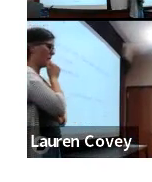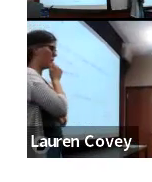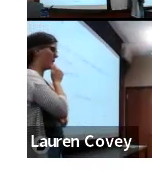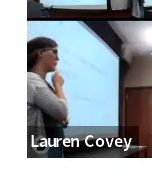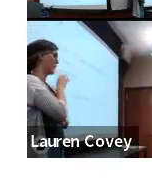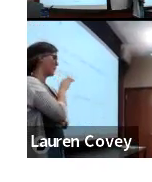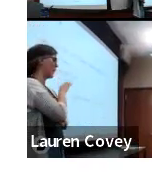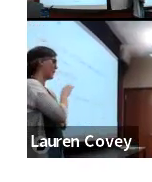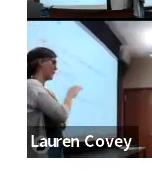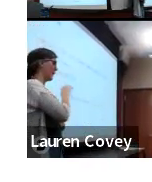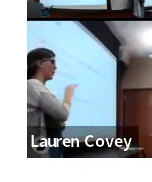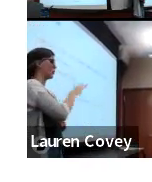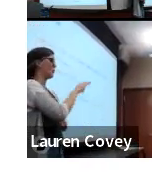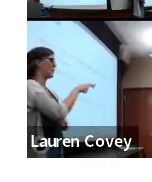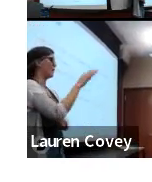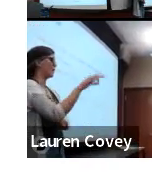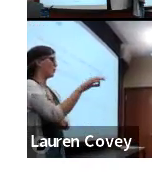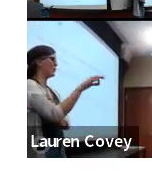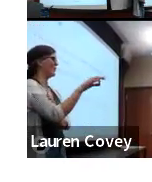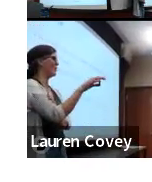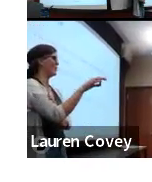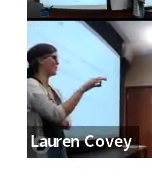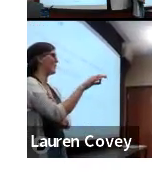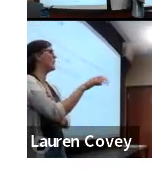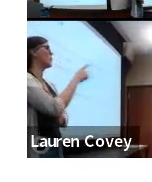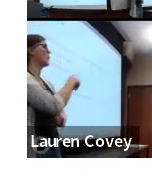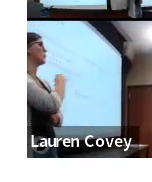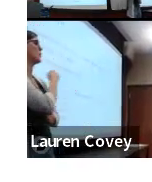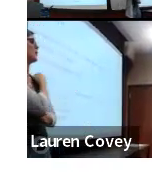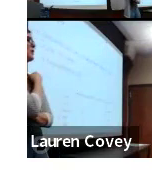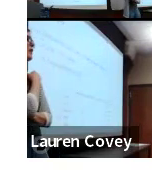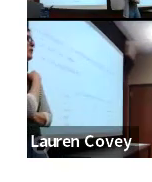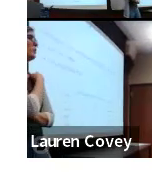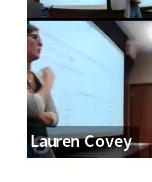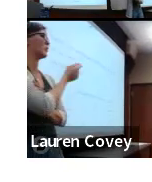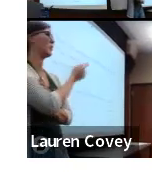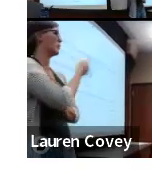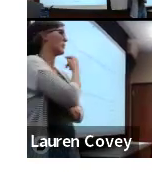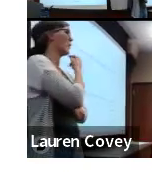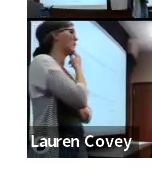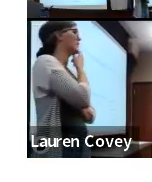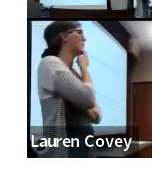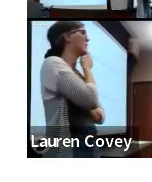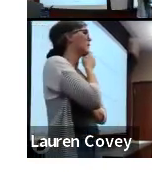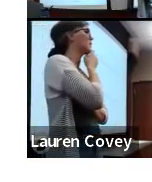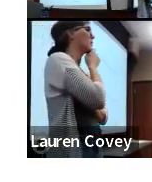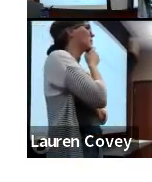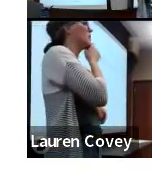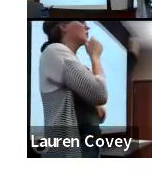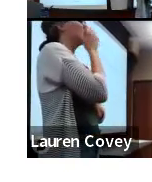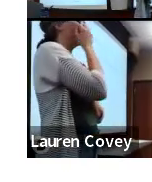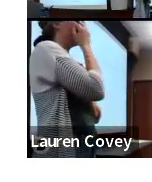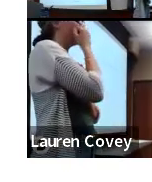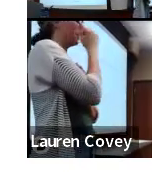that. Right, but that would then imply that the latents would be even worse because they're good at using zero and abrupt, but they're not so good at using noun phrases in the right